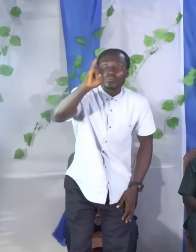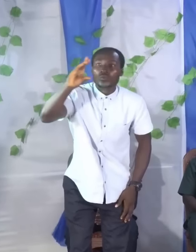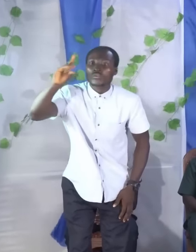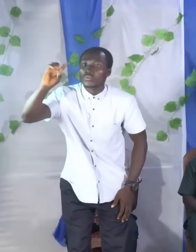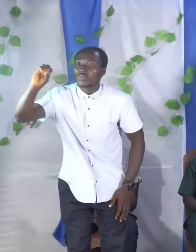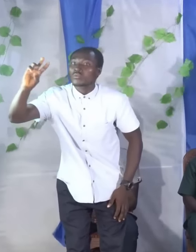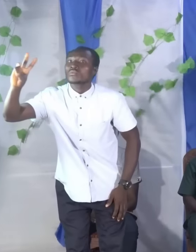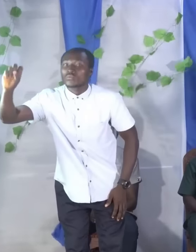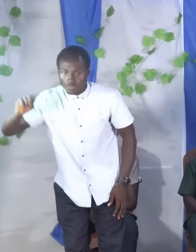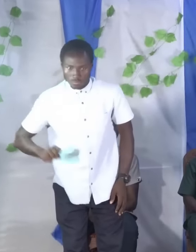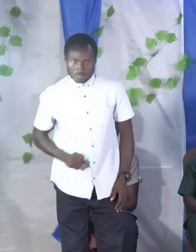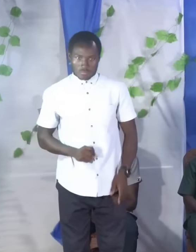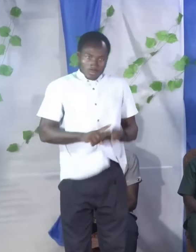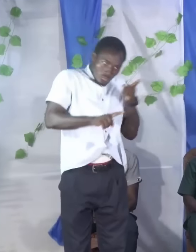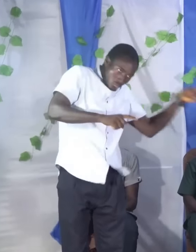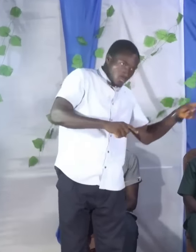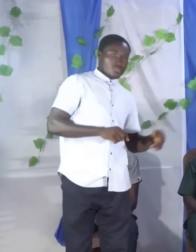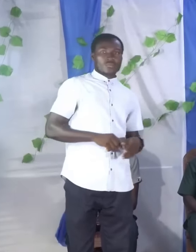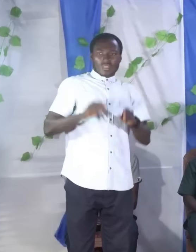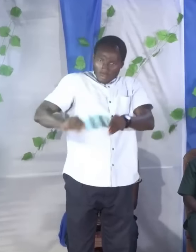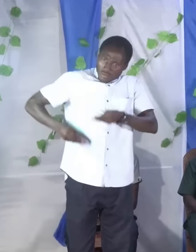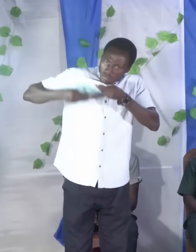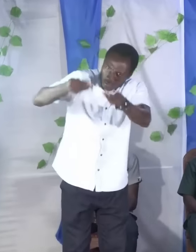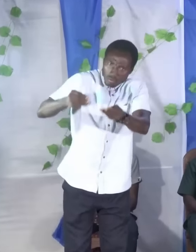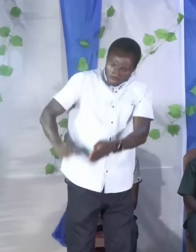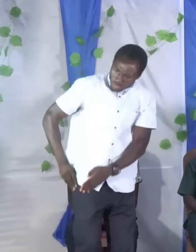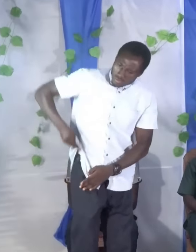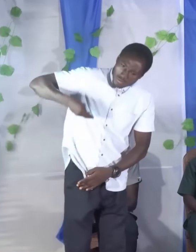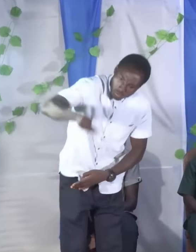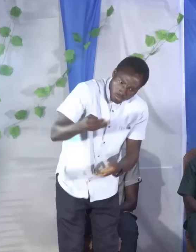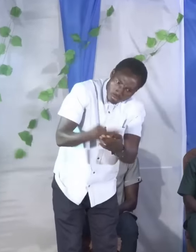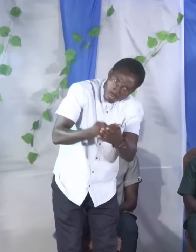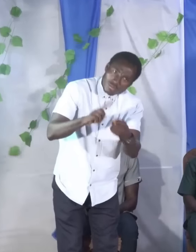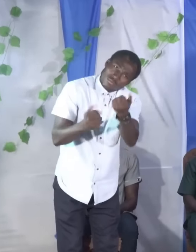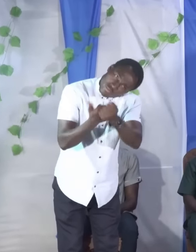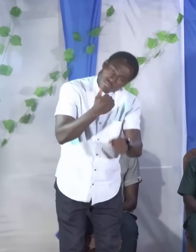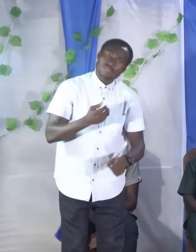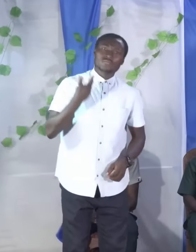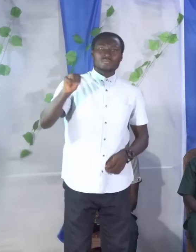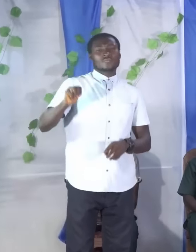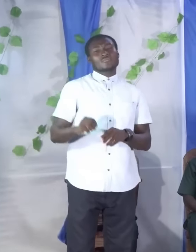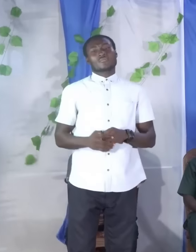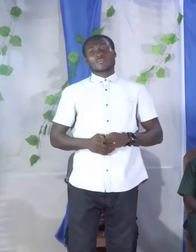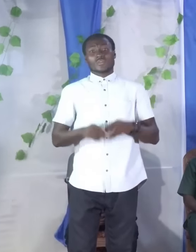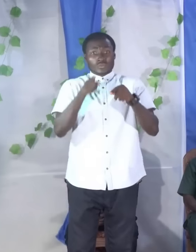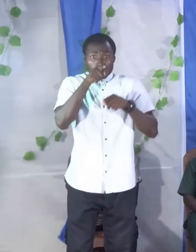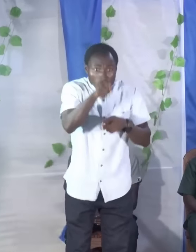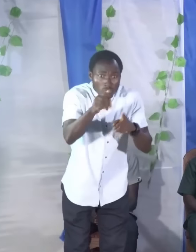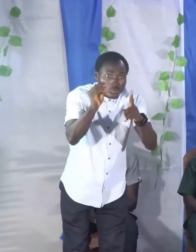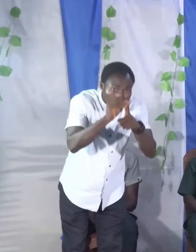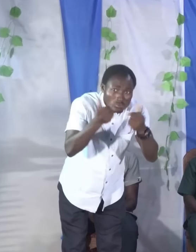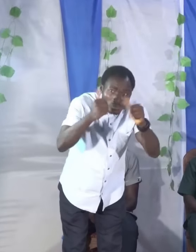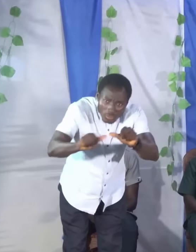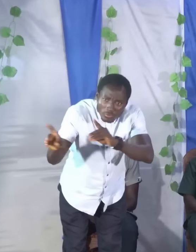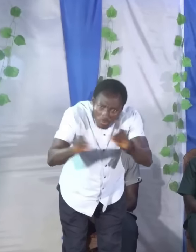munsua yosa asore collection no adwuma ade ye no emfa asore collection ye nyema rough na da bia ne eto ye ni